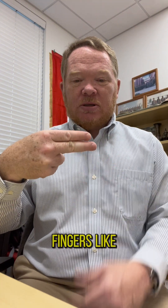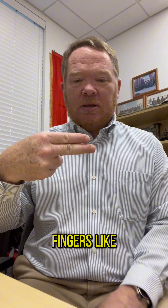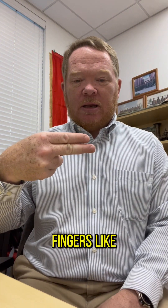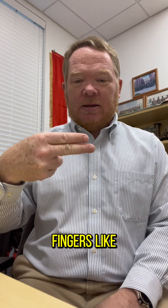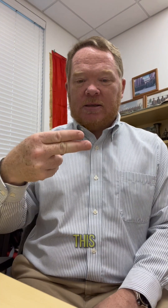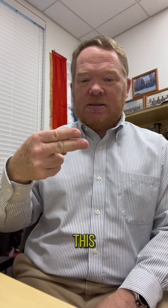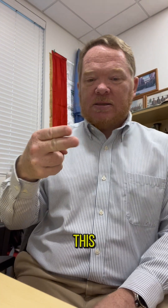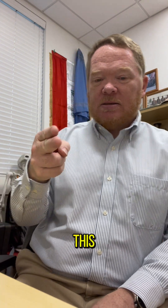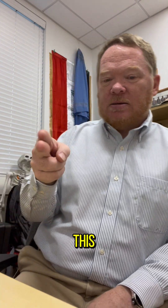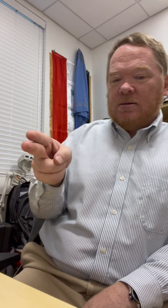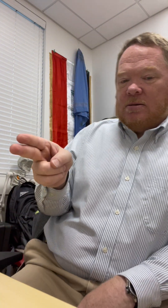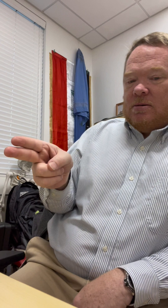like this.